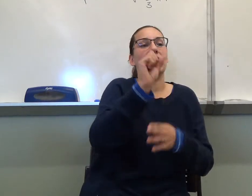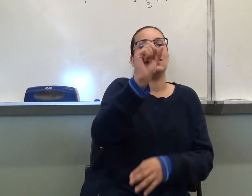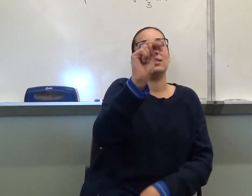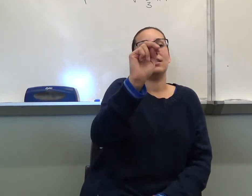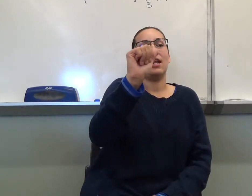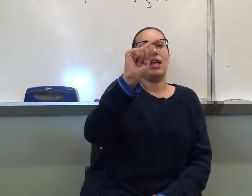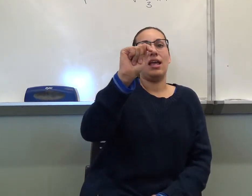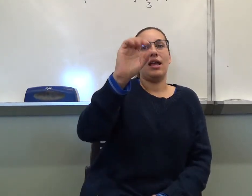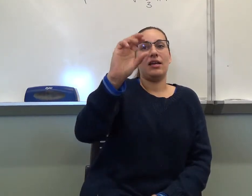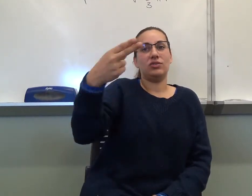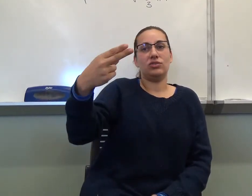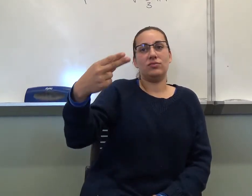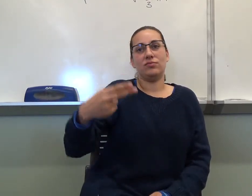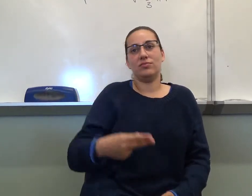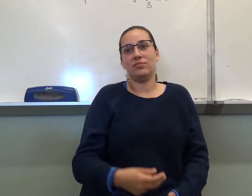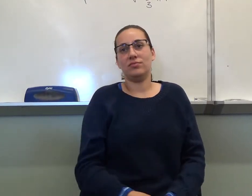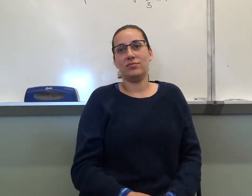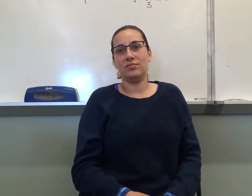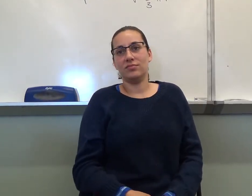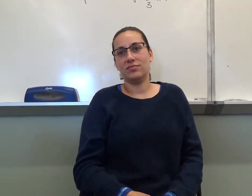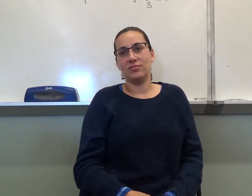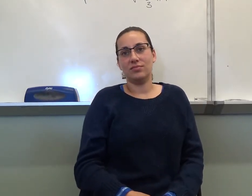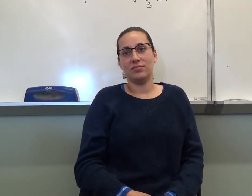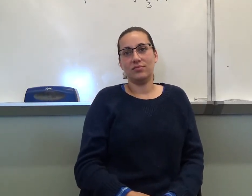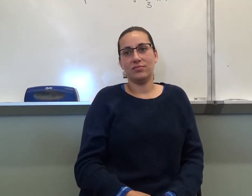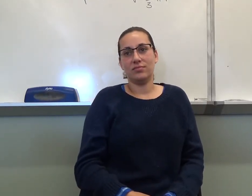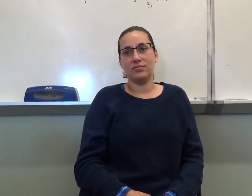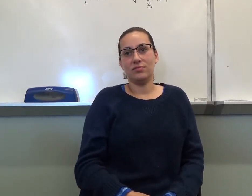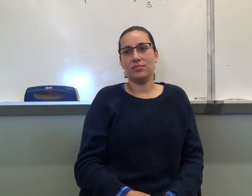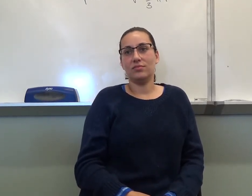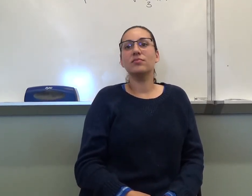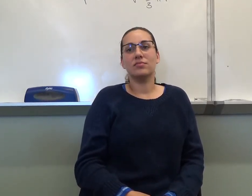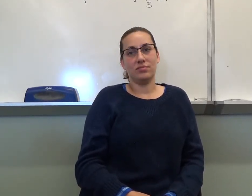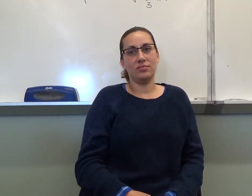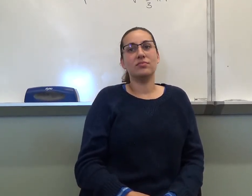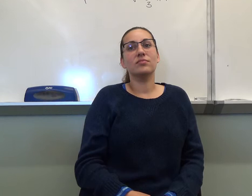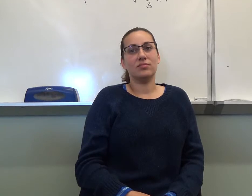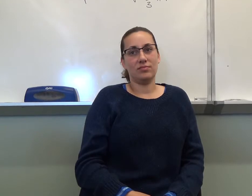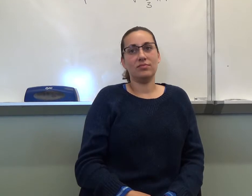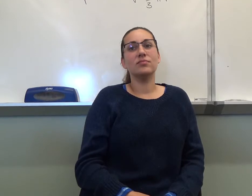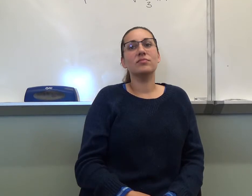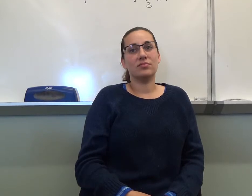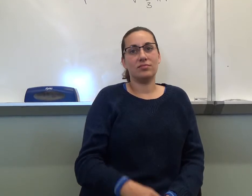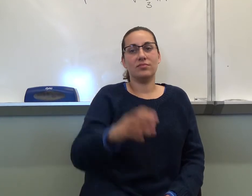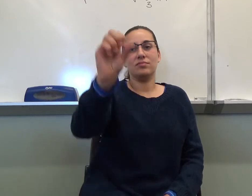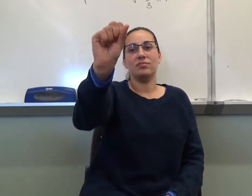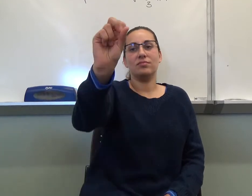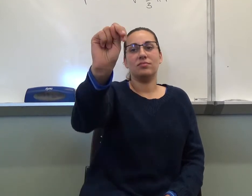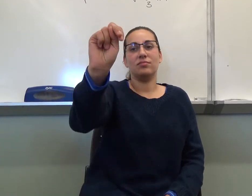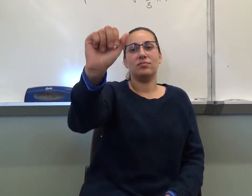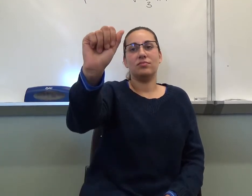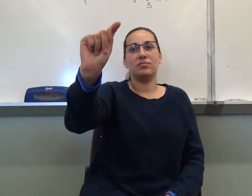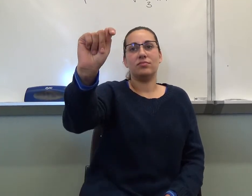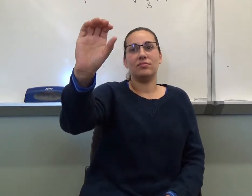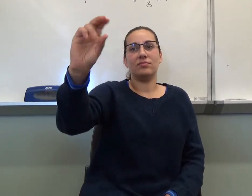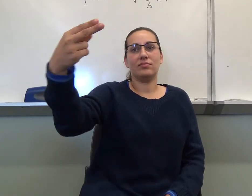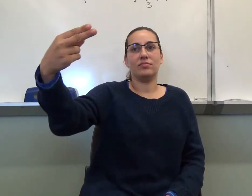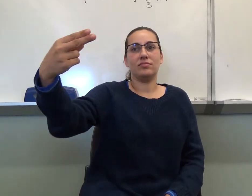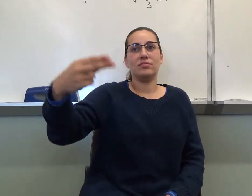The next thing is you have all the hurricanes. You've got to list all the hurricanes. Now they started with Katrina first and then go down to Alicia. That's